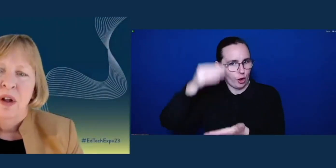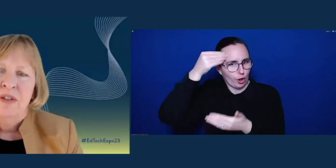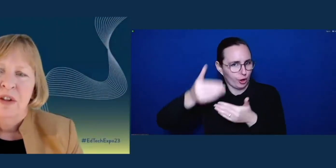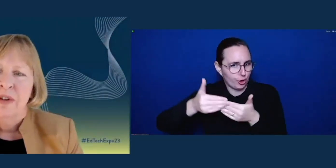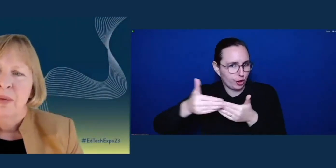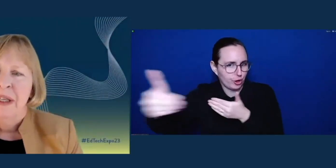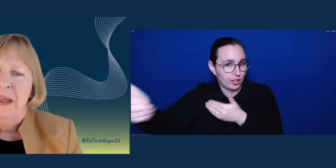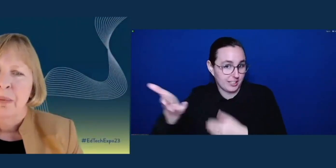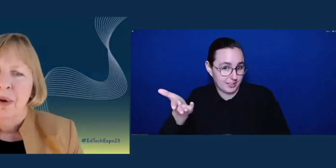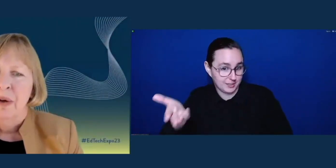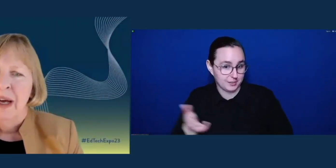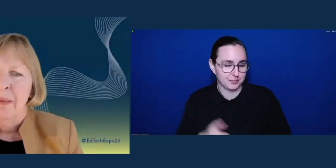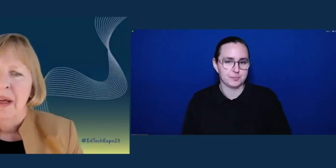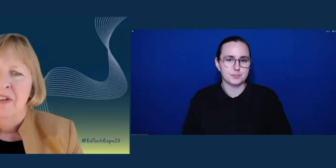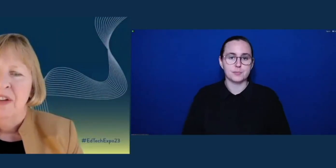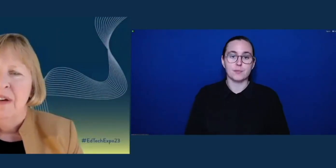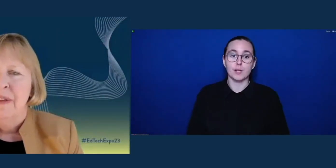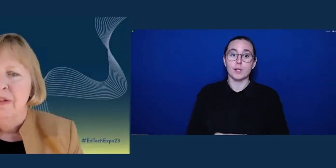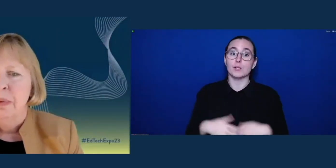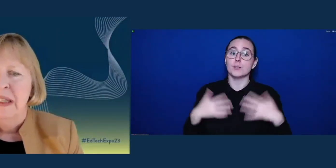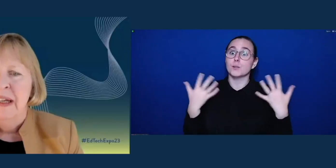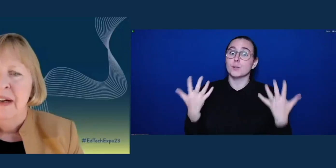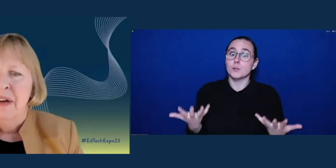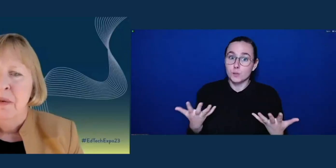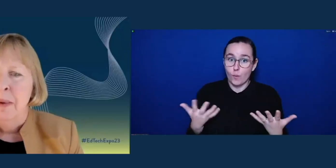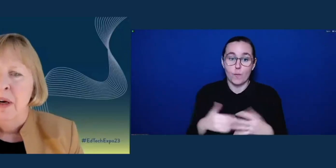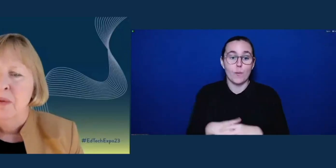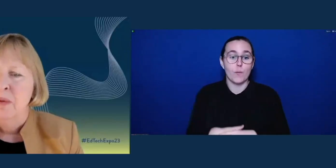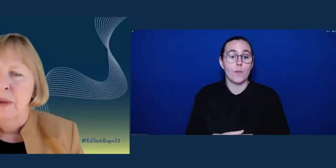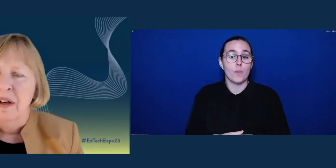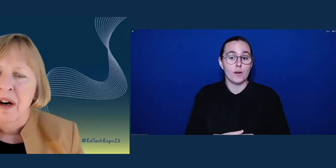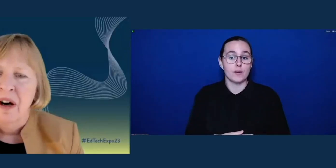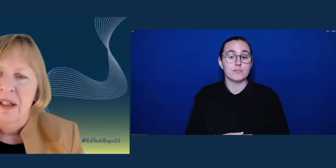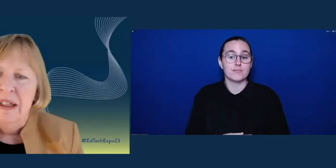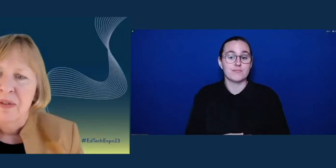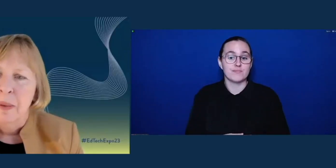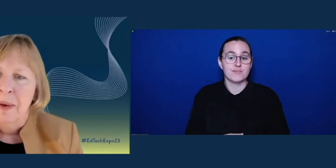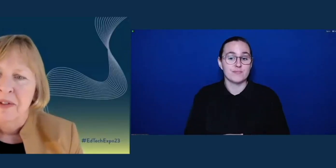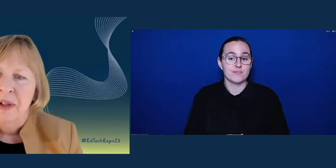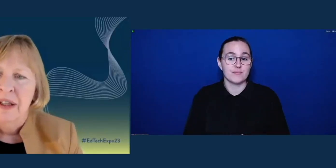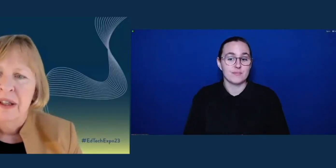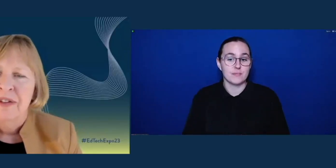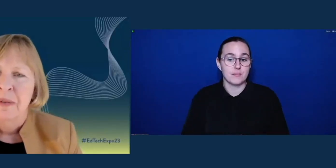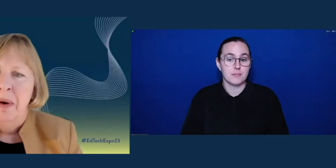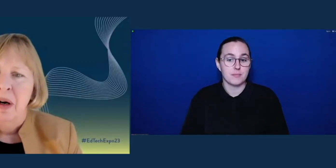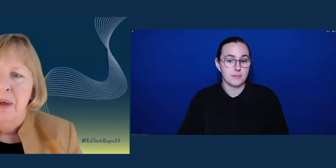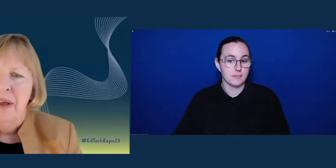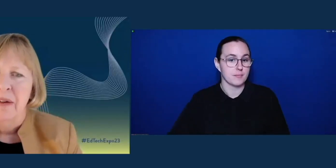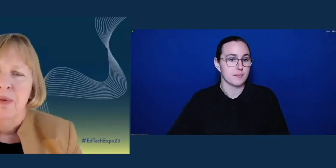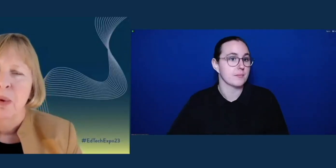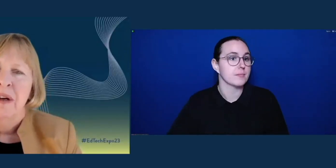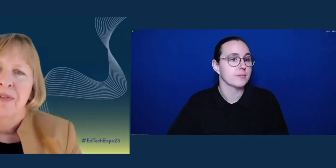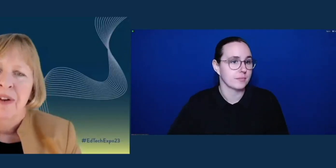All Children Reading Program and share these plenary remarks with our colleagues from Australia's